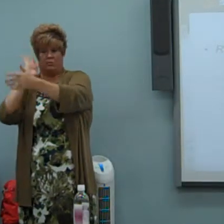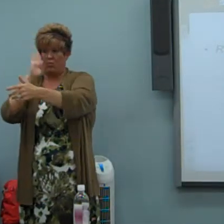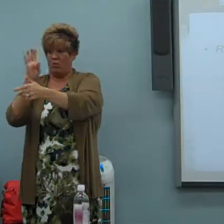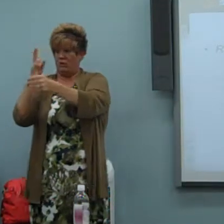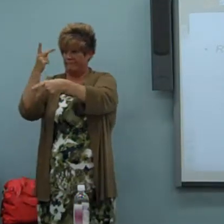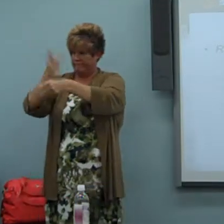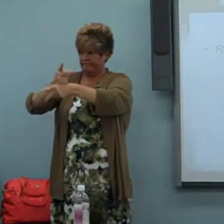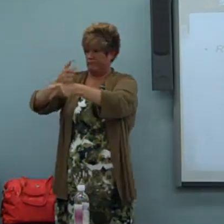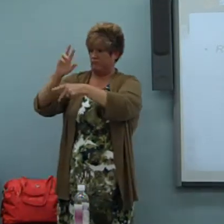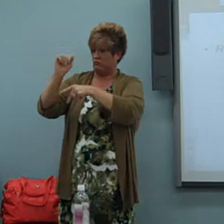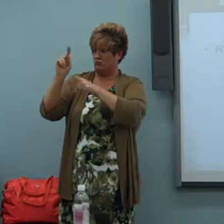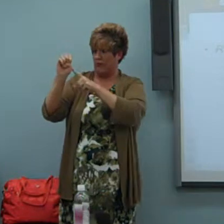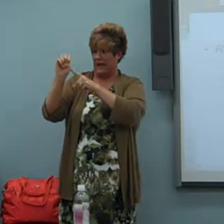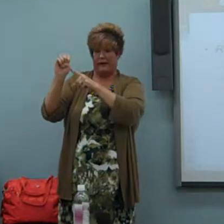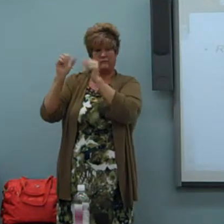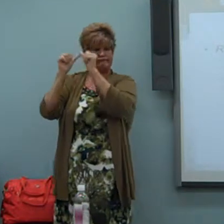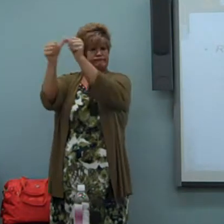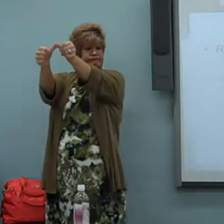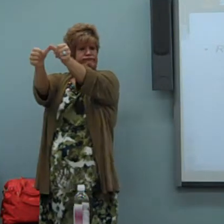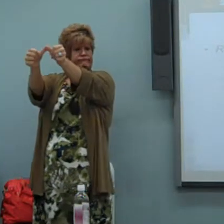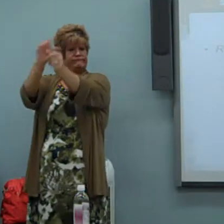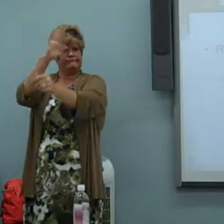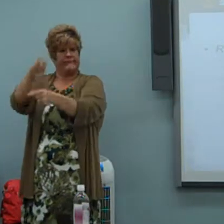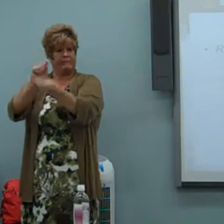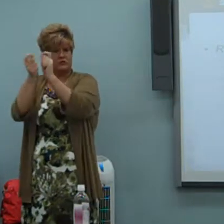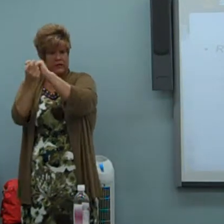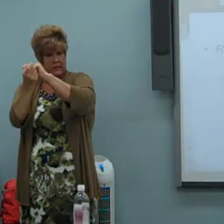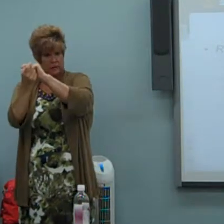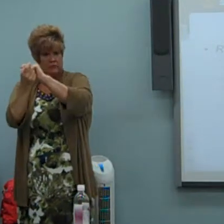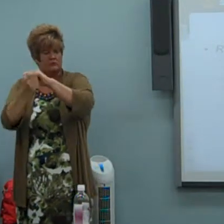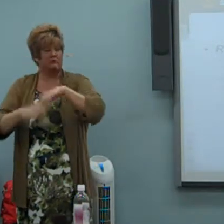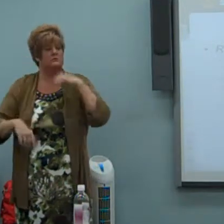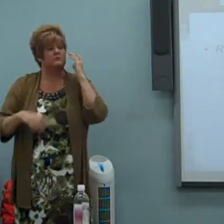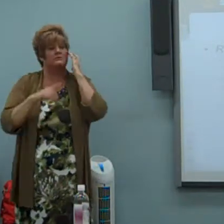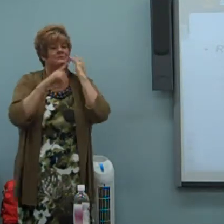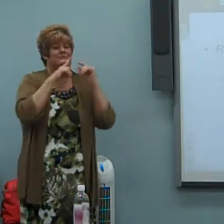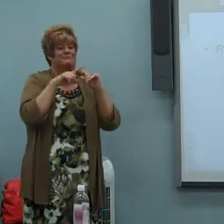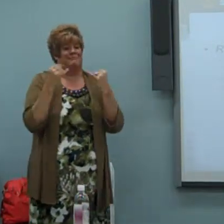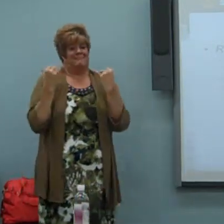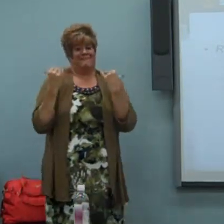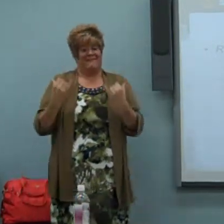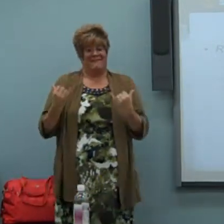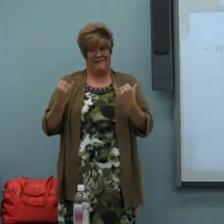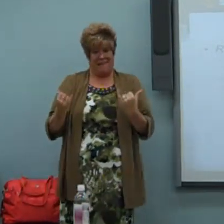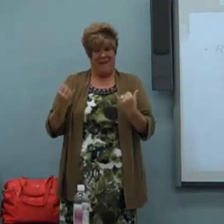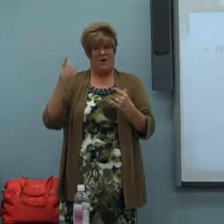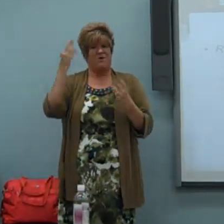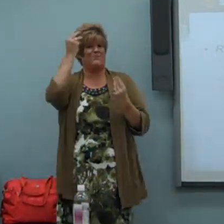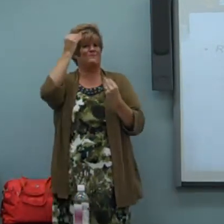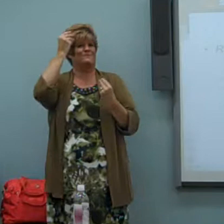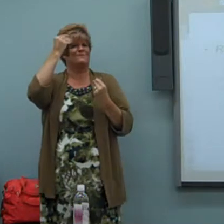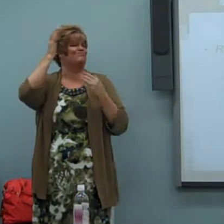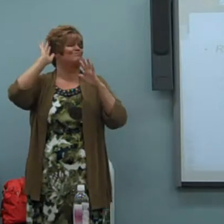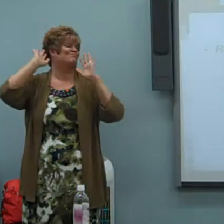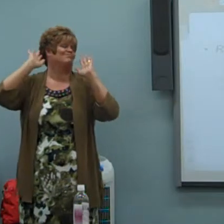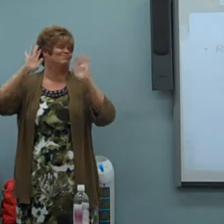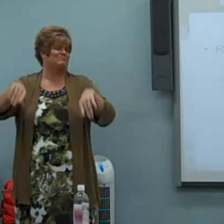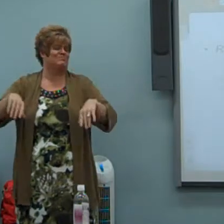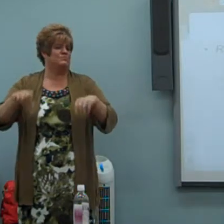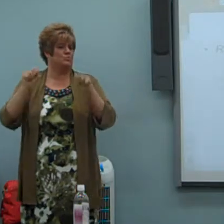So then we have those 3-year contracts, and those don't ever change, and they will continue. But now we have to